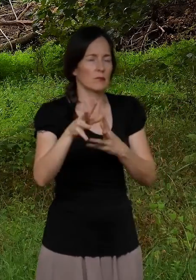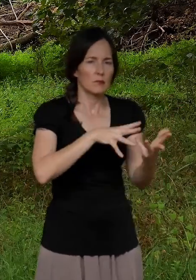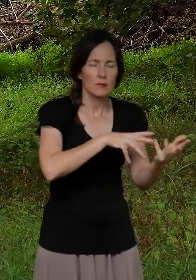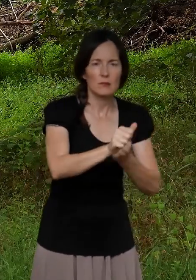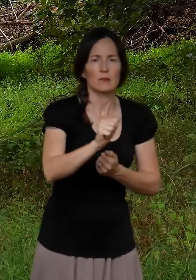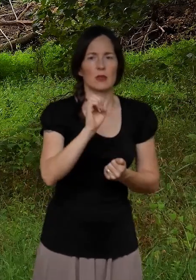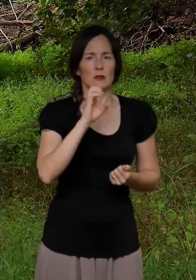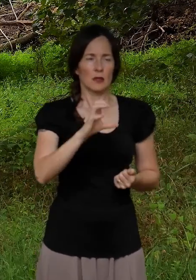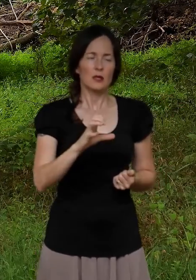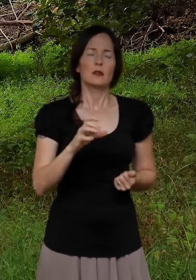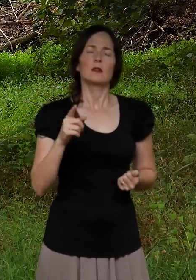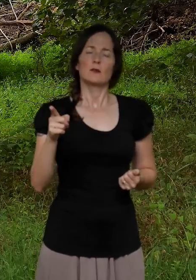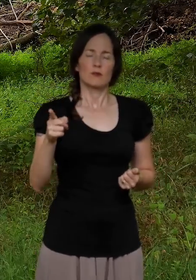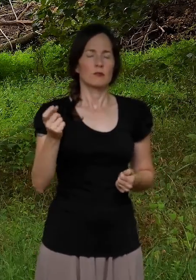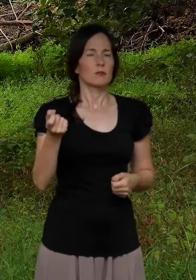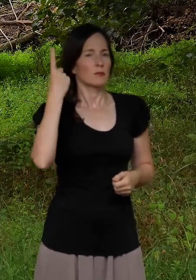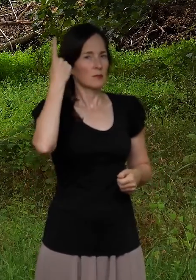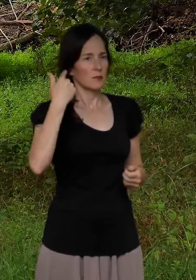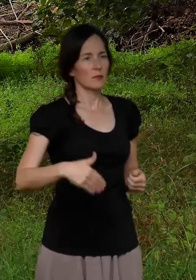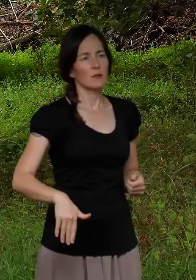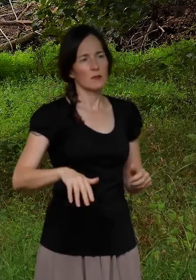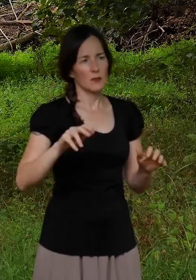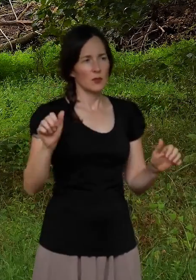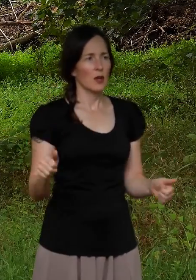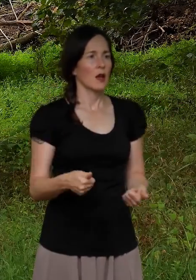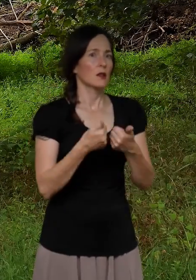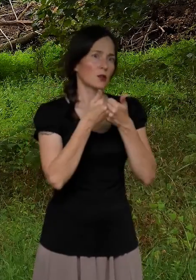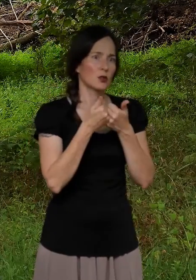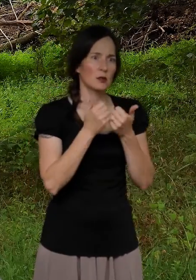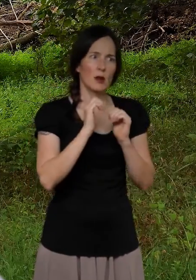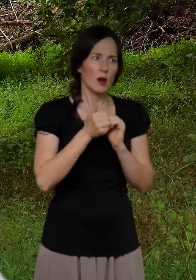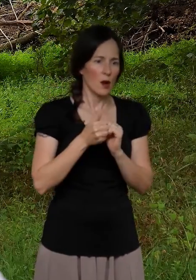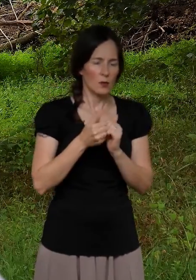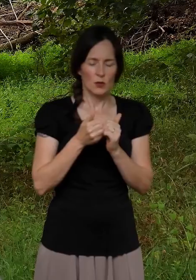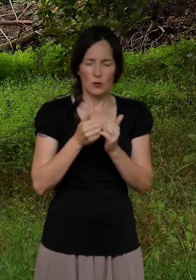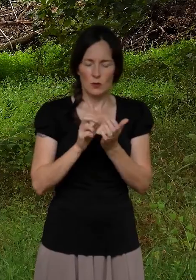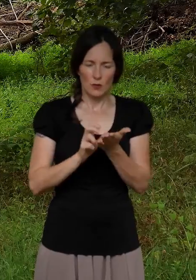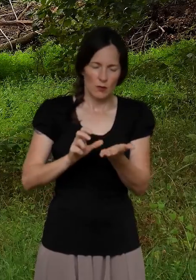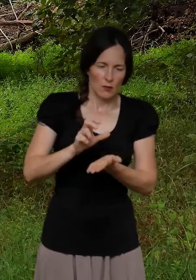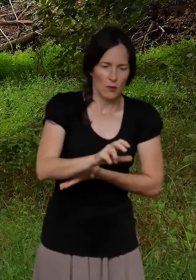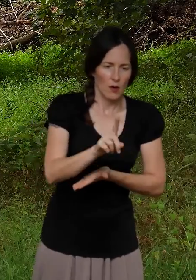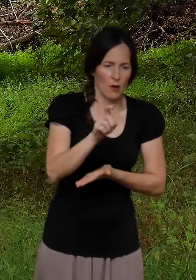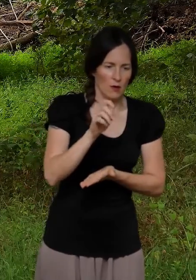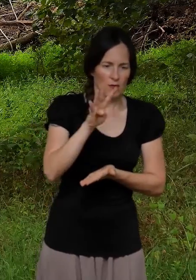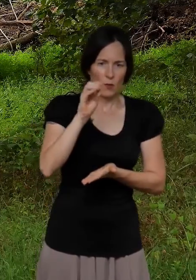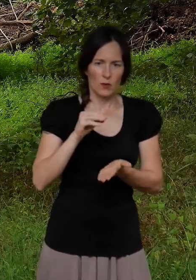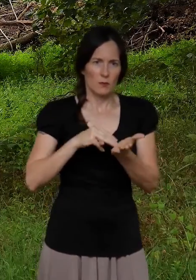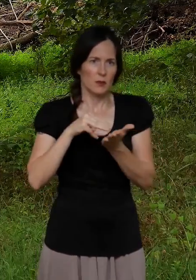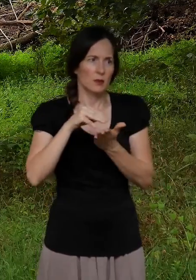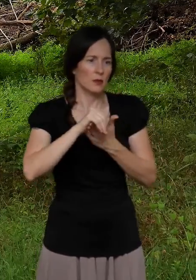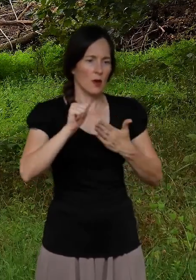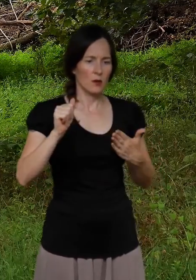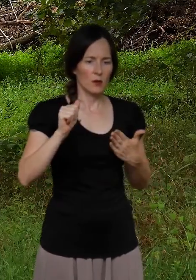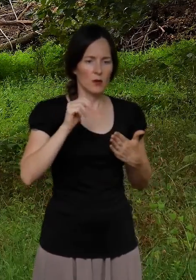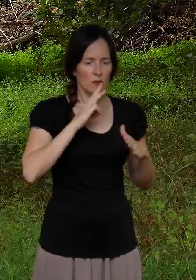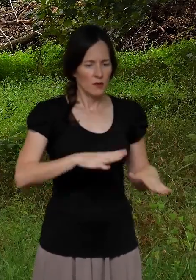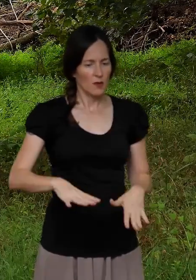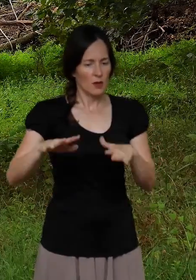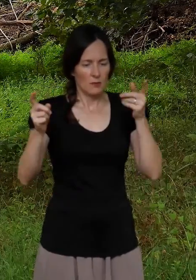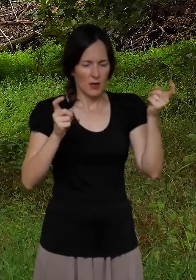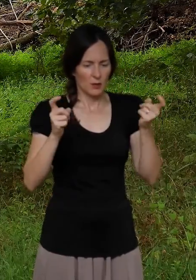help with climate change-related flooding impacts. We owe a huge debt of gratitude to Speaker Adrian